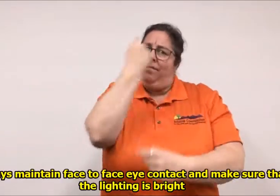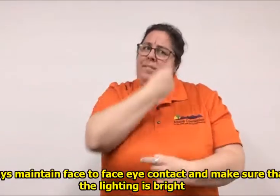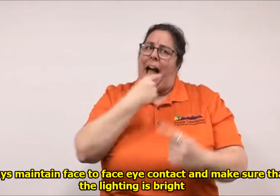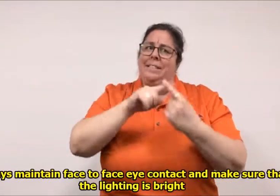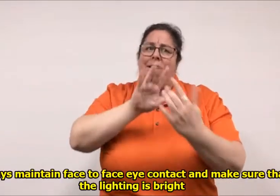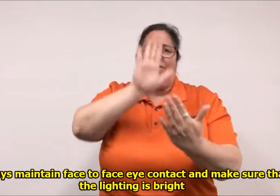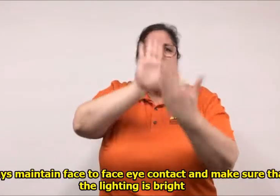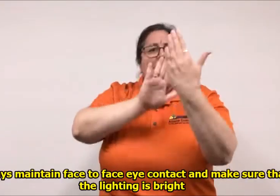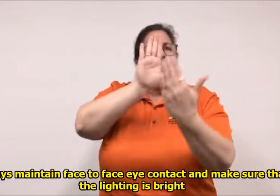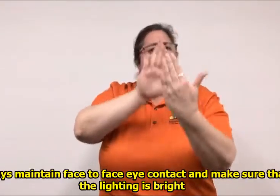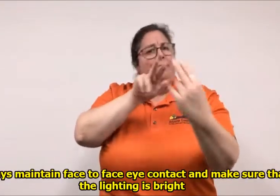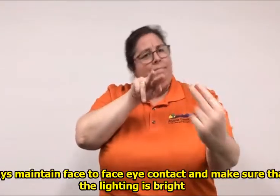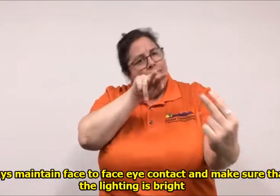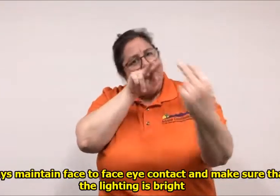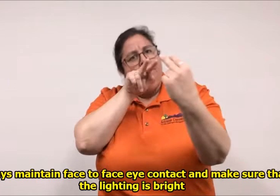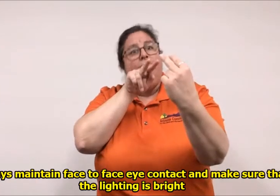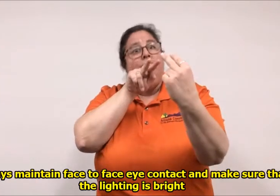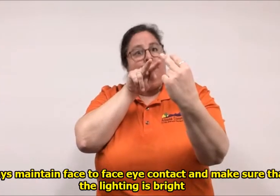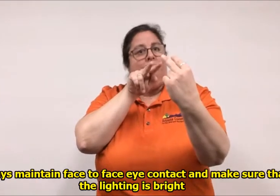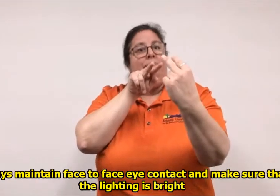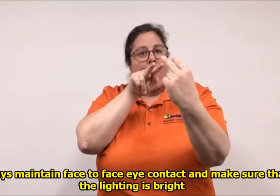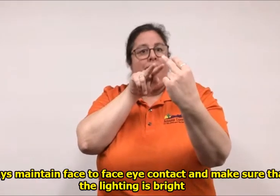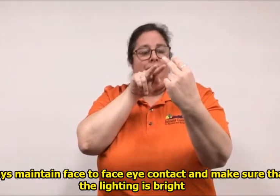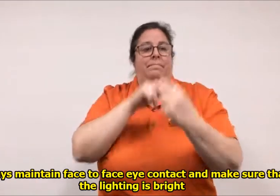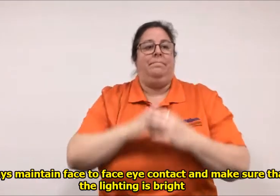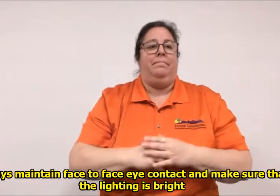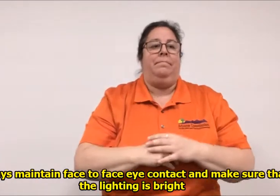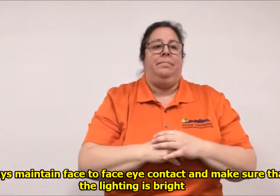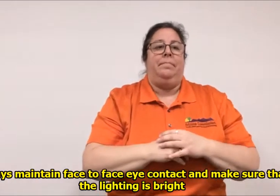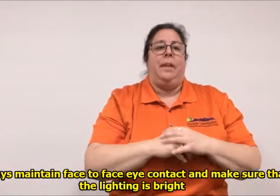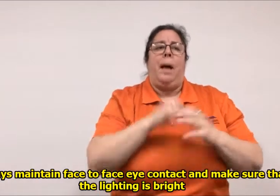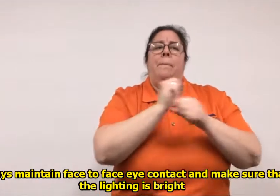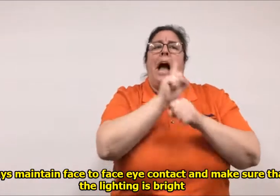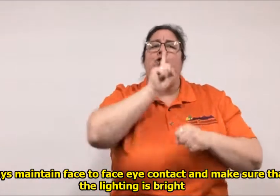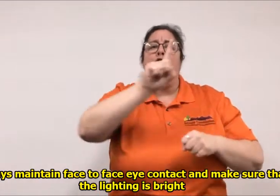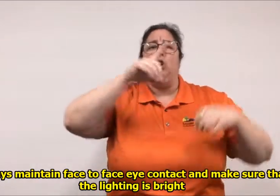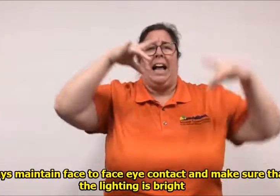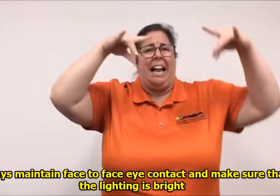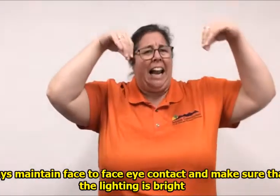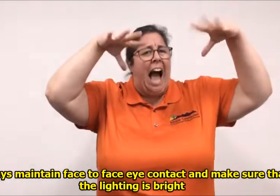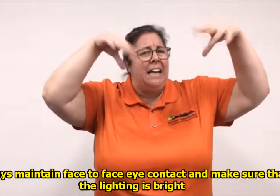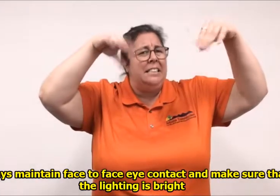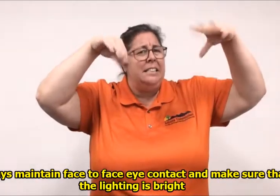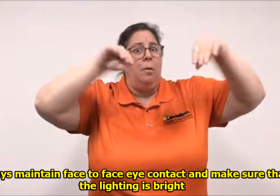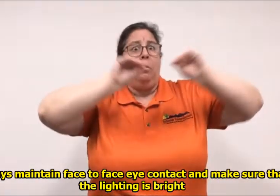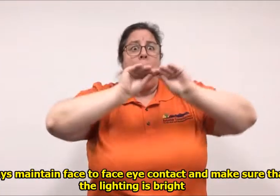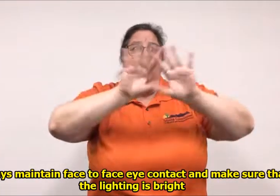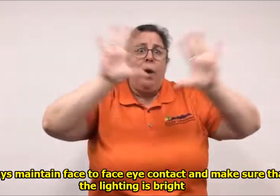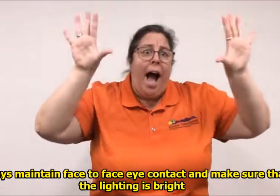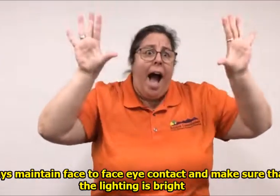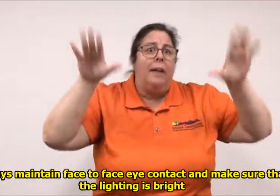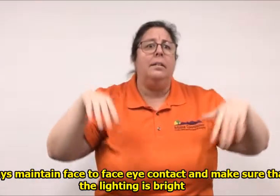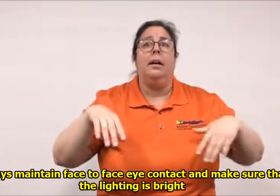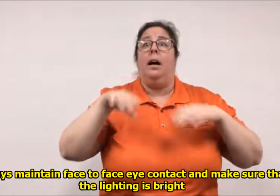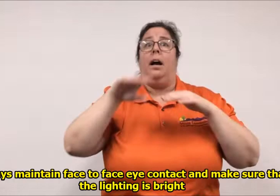Always maintain face-to-face eye contact, and make sure that the lighting is